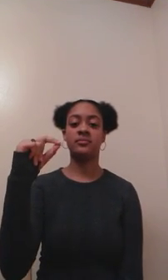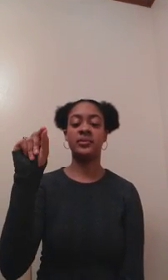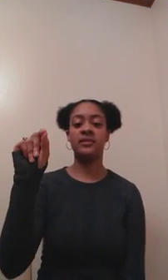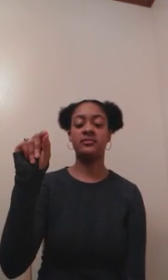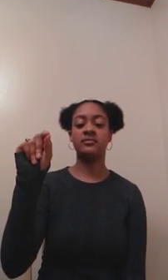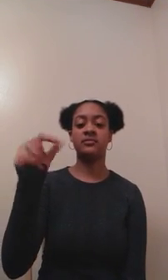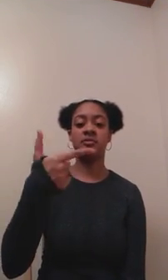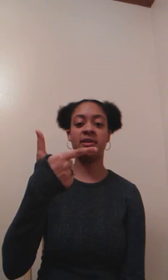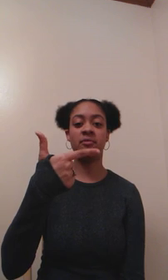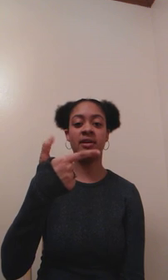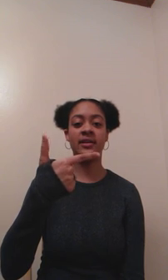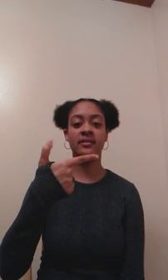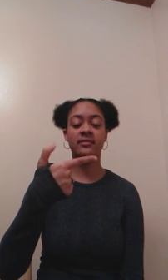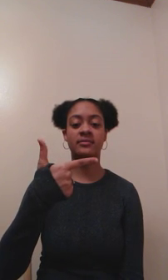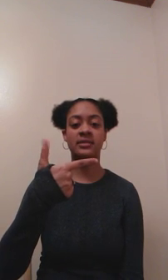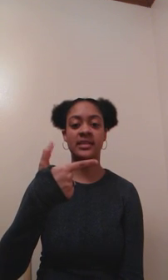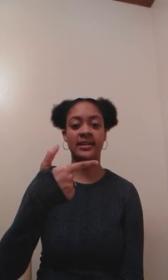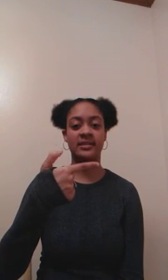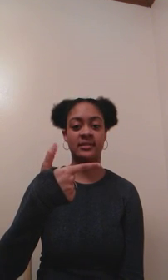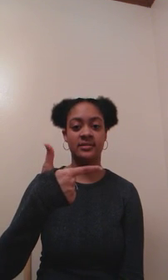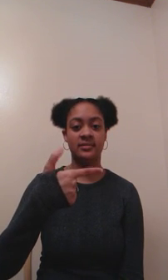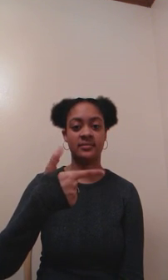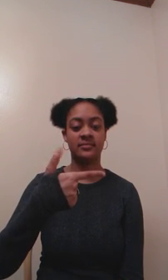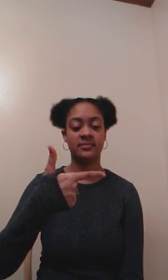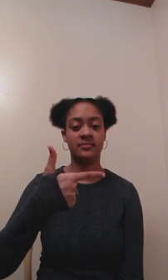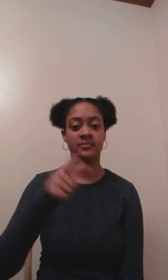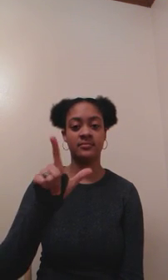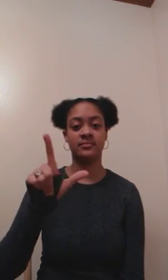but 21 is like this.